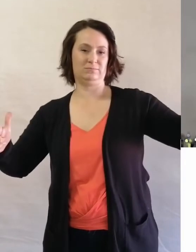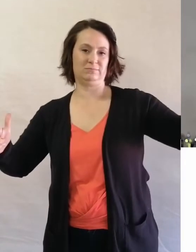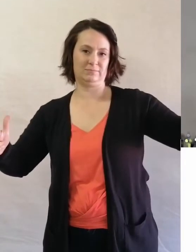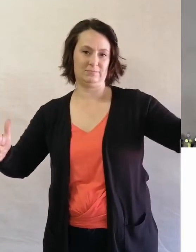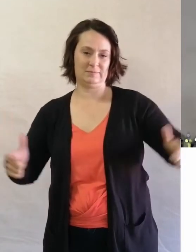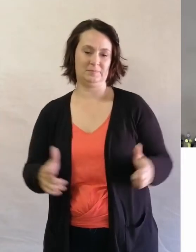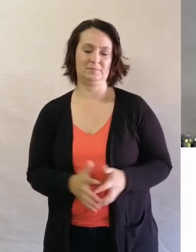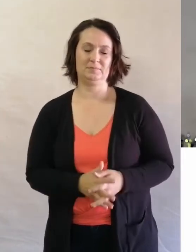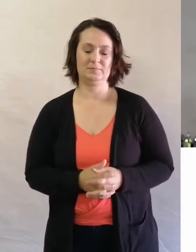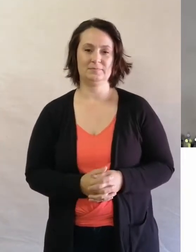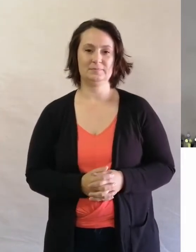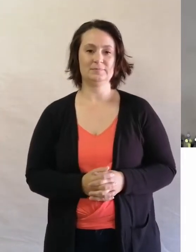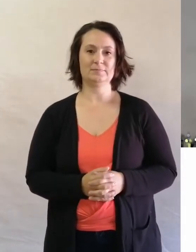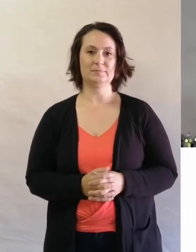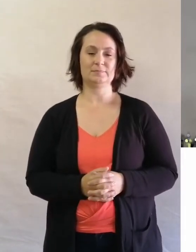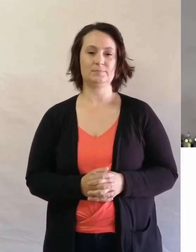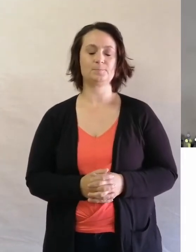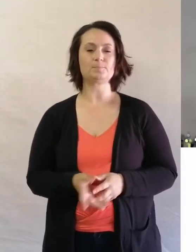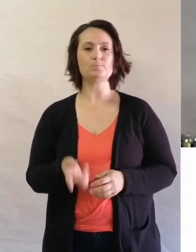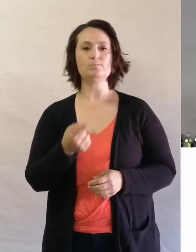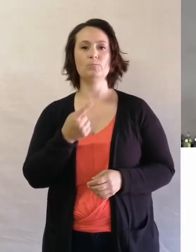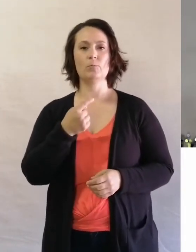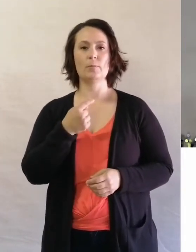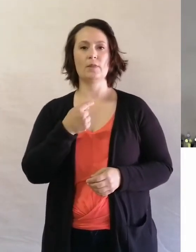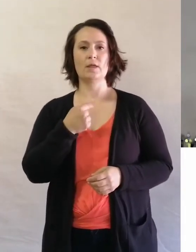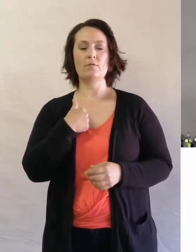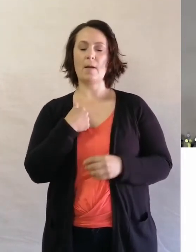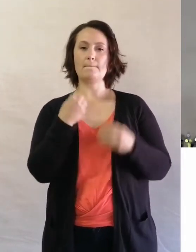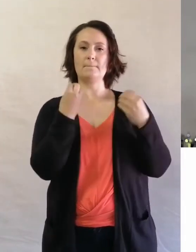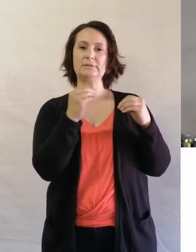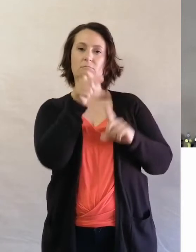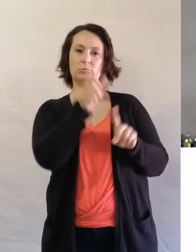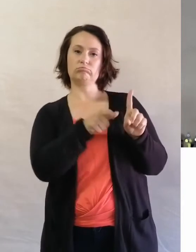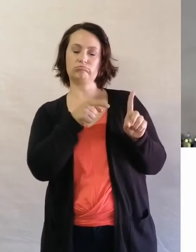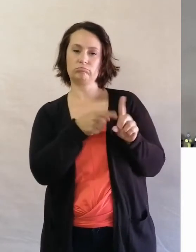that. I was with one of your businessmen this weekend,